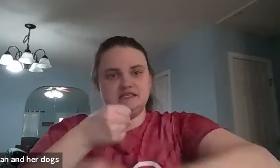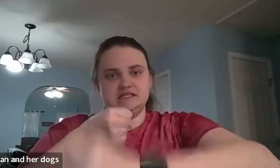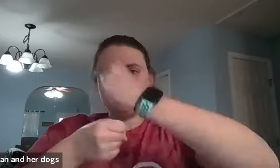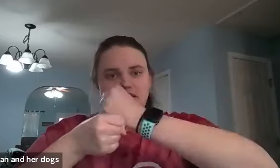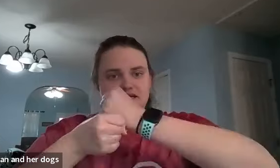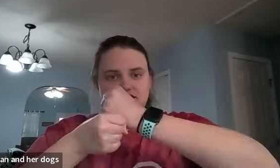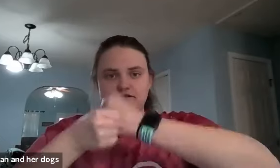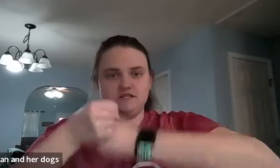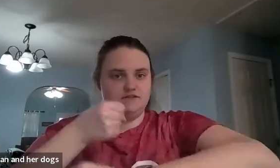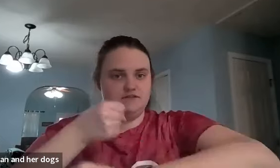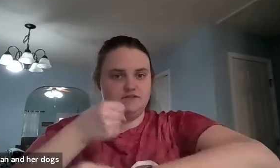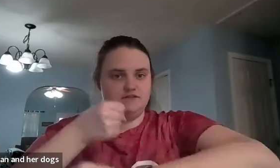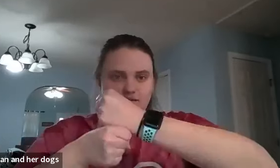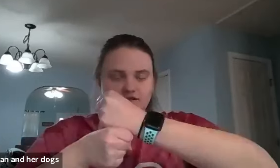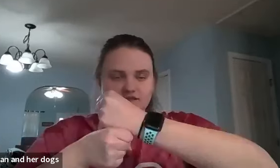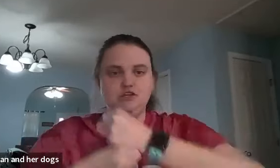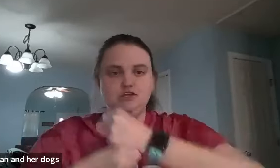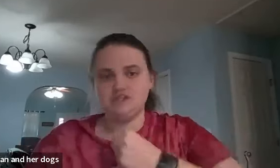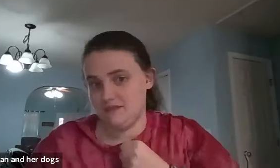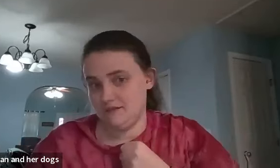going to make a difference if you go backwards. You just might look a little